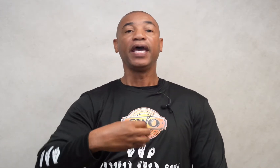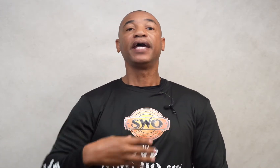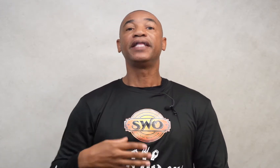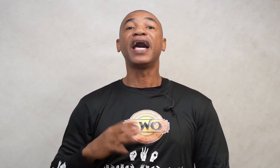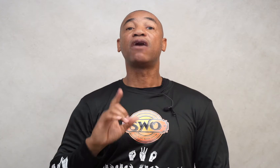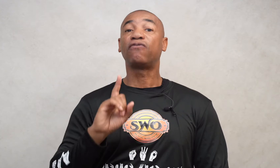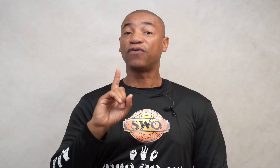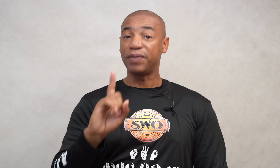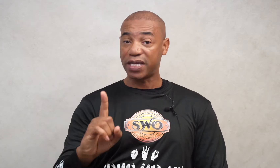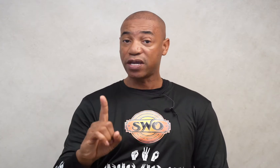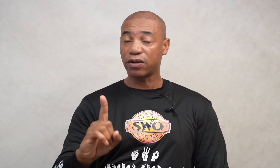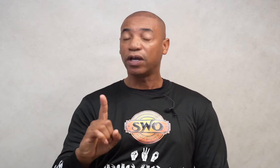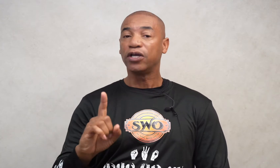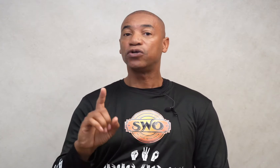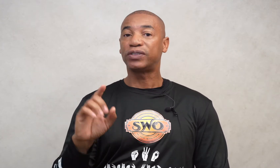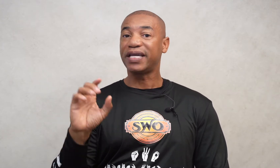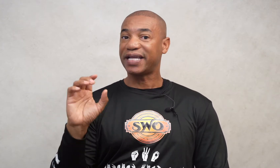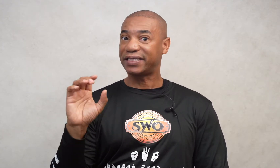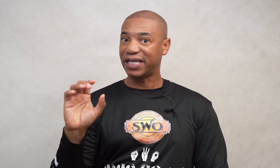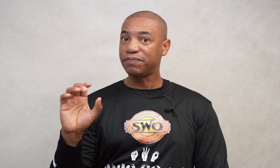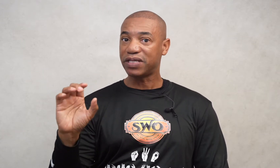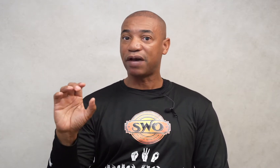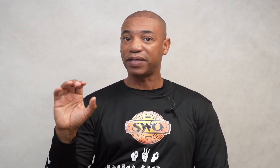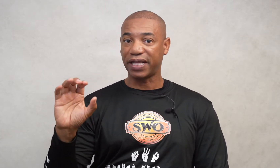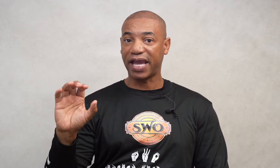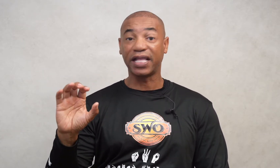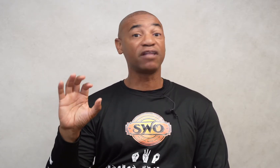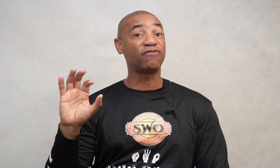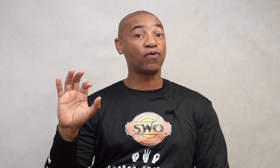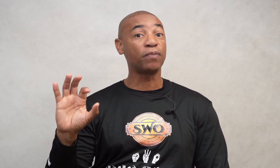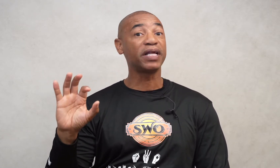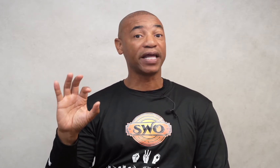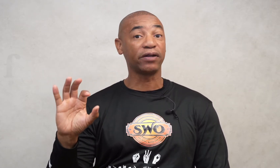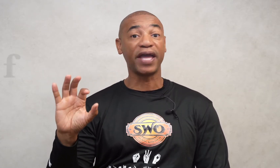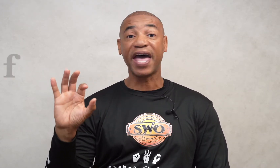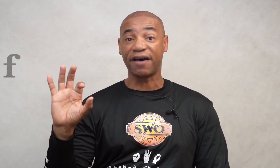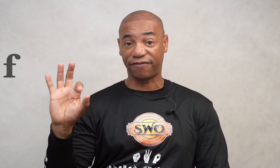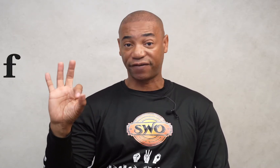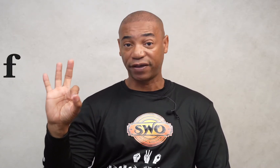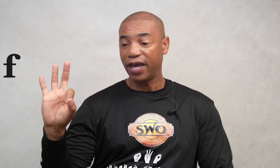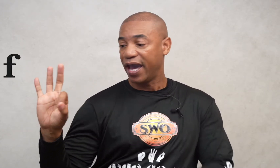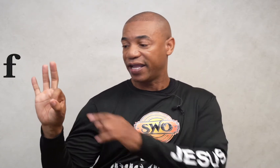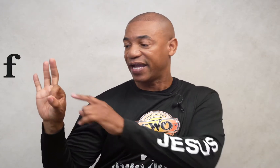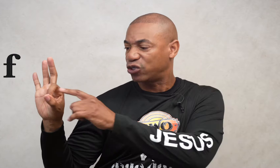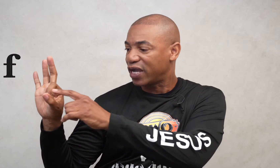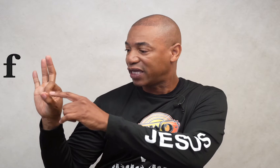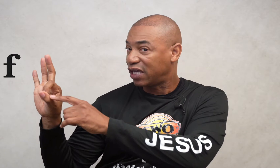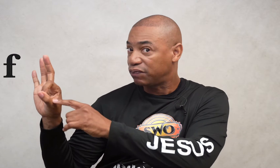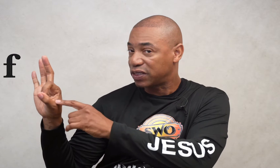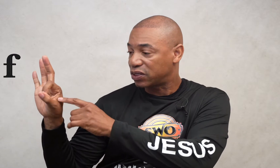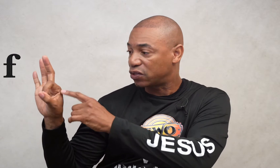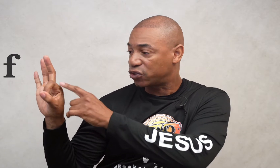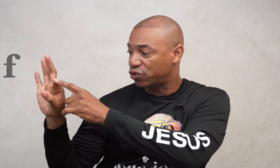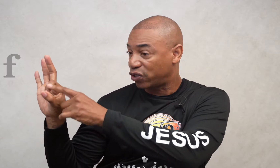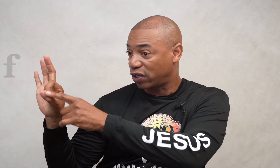And now from here, you'll take that same dominant hand and form the letter F. And I try to keep this little circular